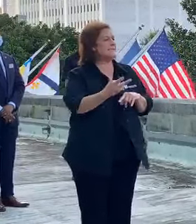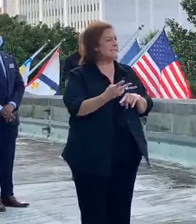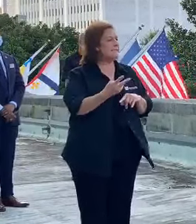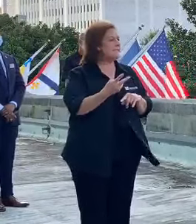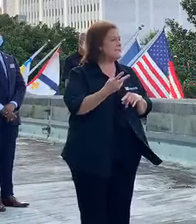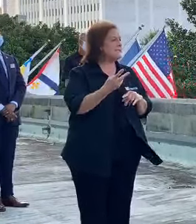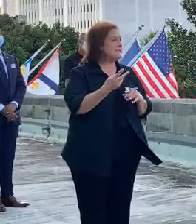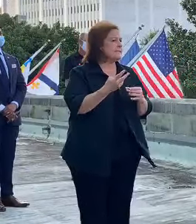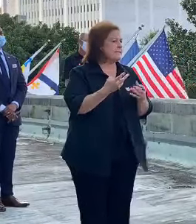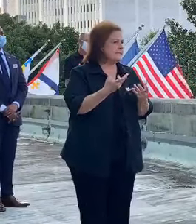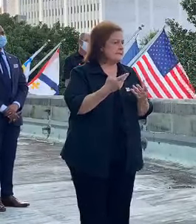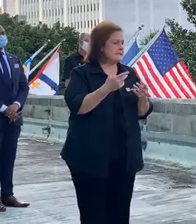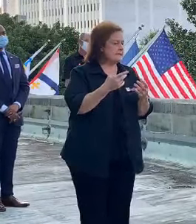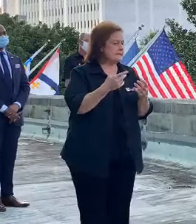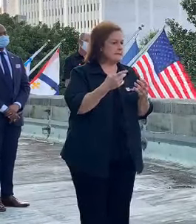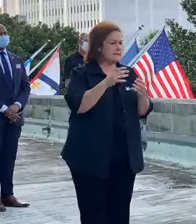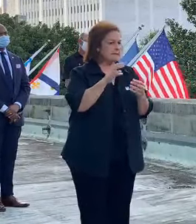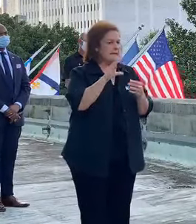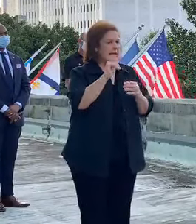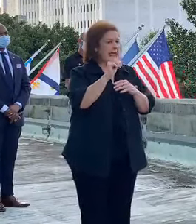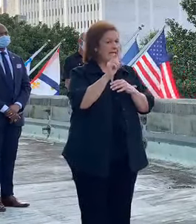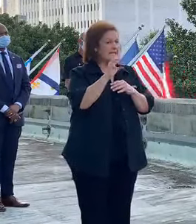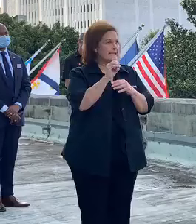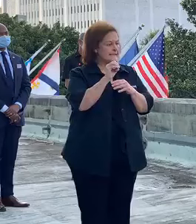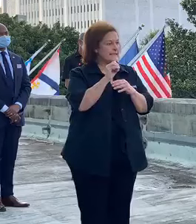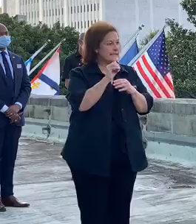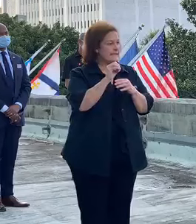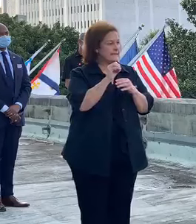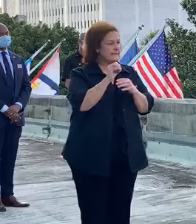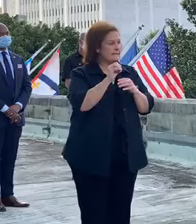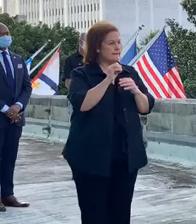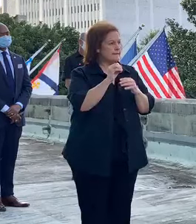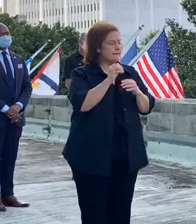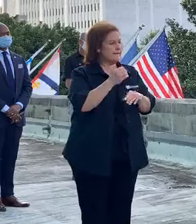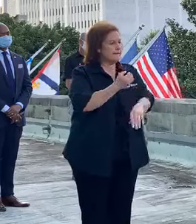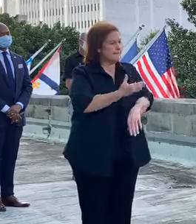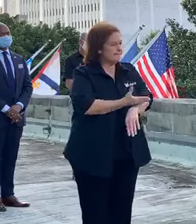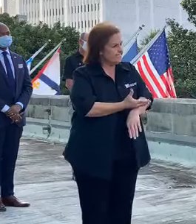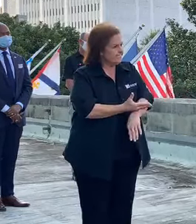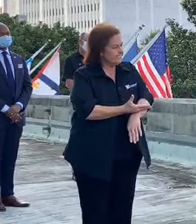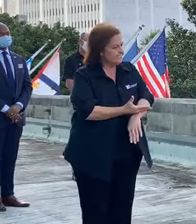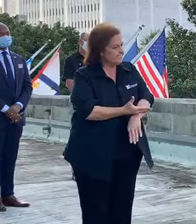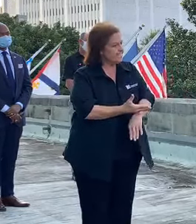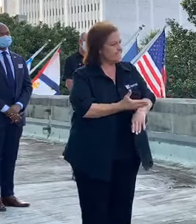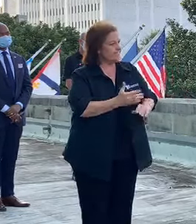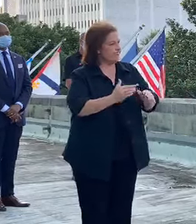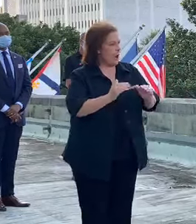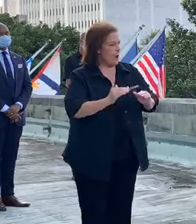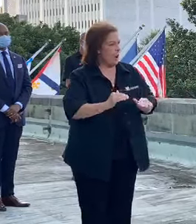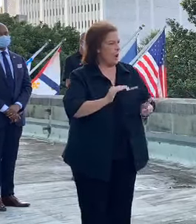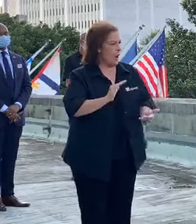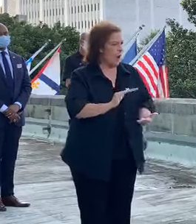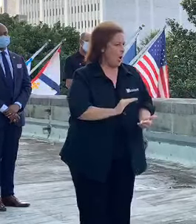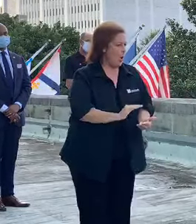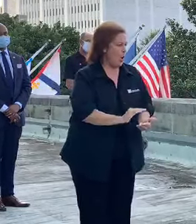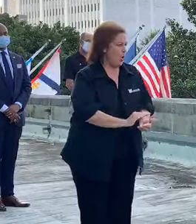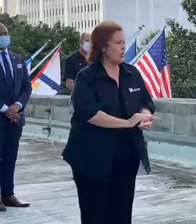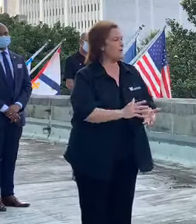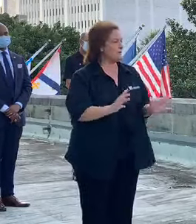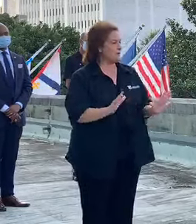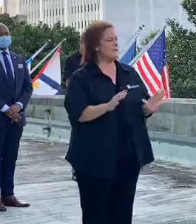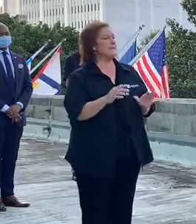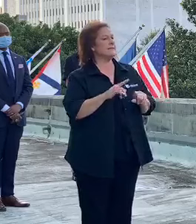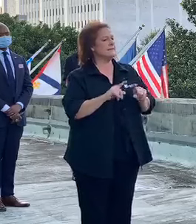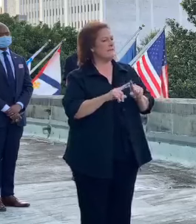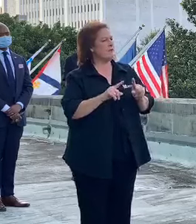and sustained decline in cases. We'll be looking at the number of tests. We'll be closely monitoring healthcare capacity, and there's multiple